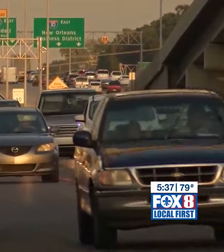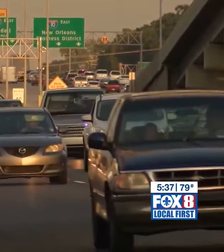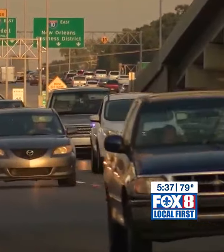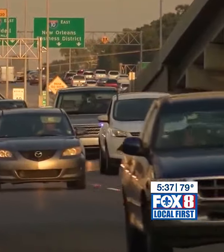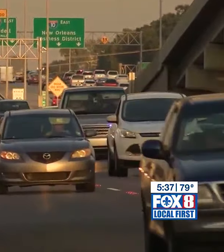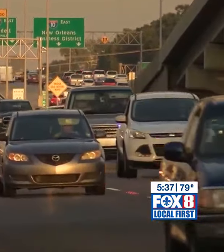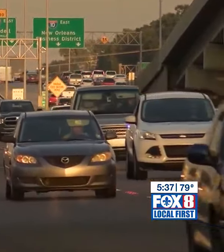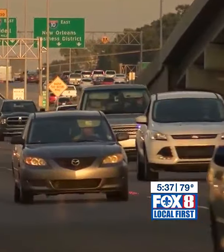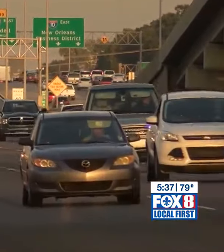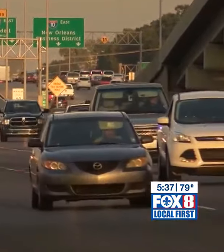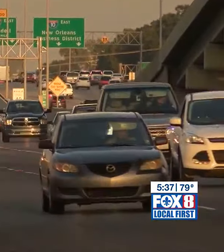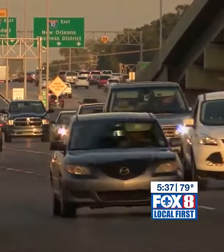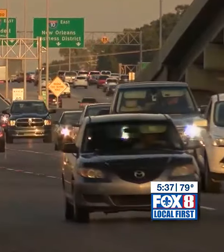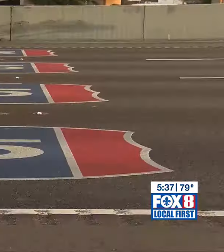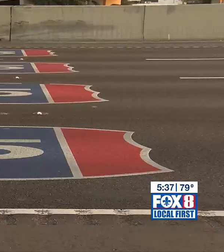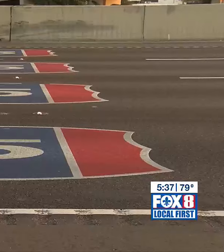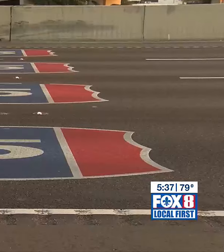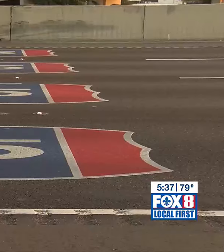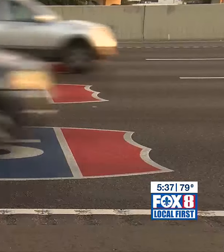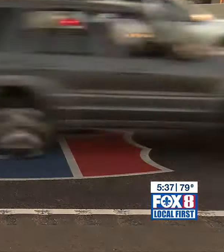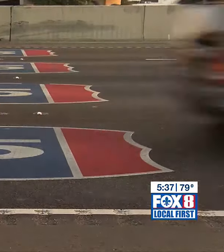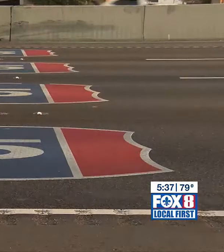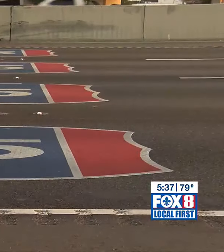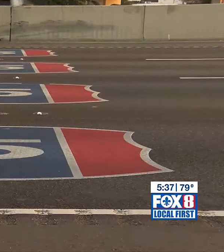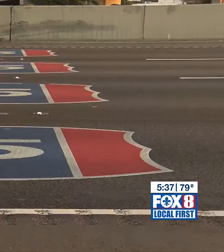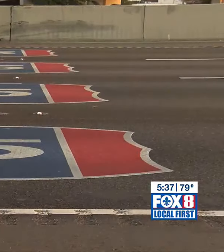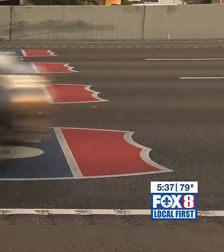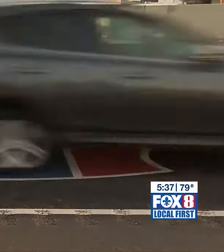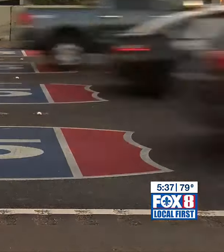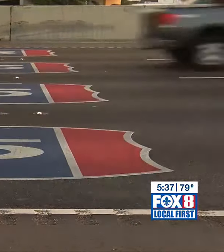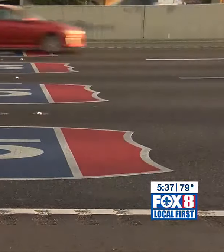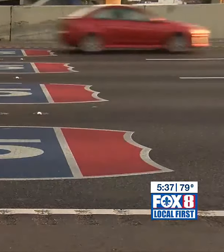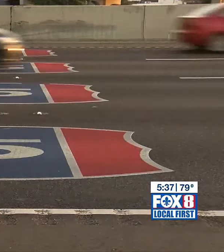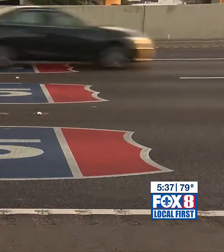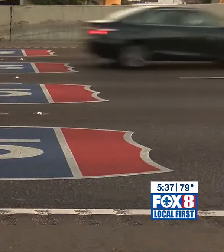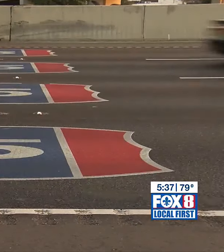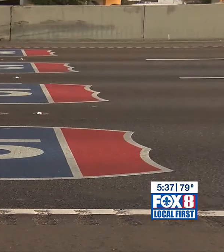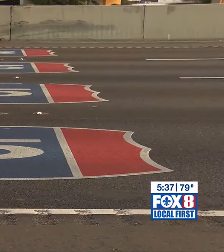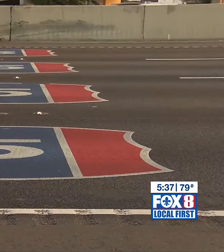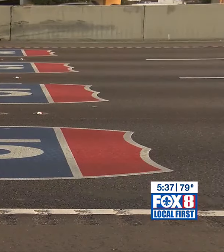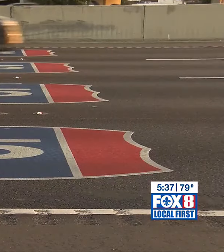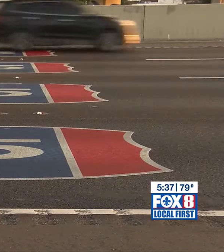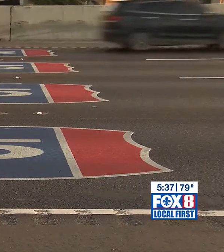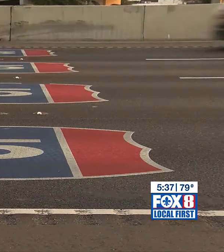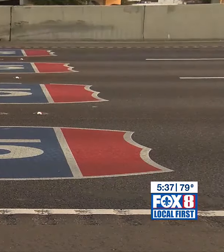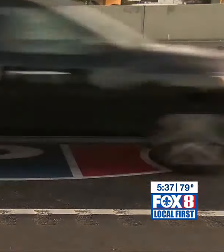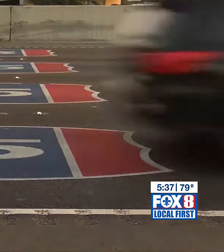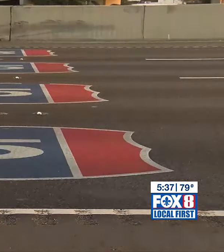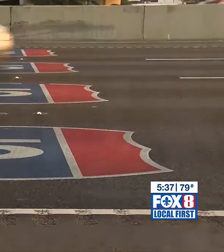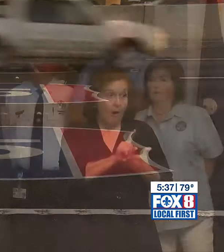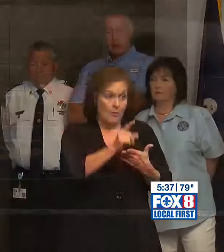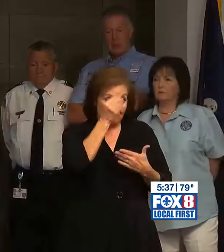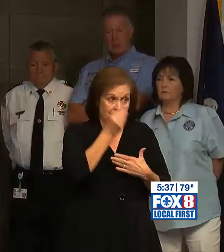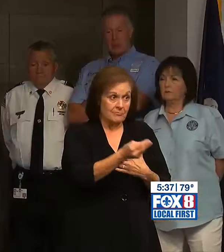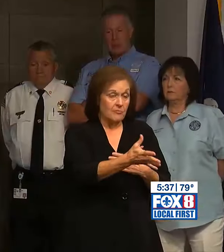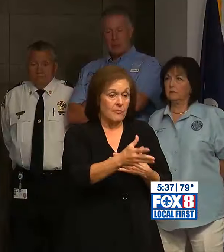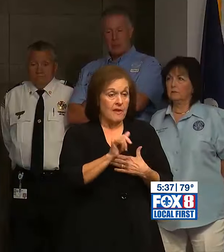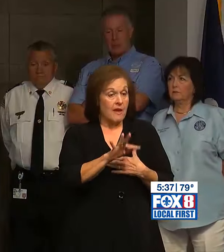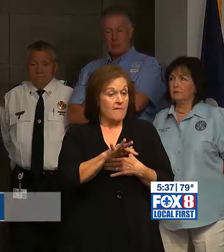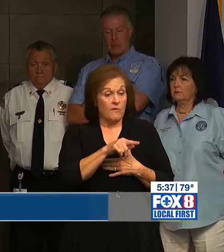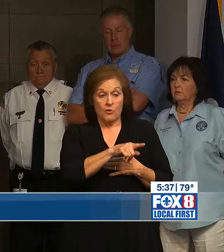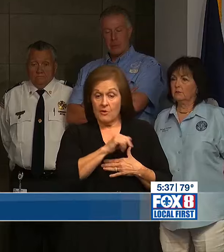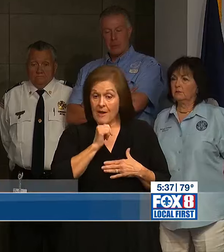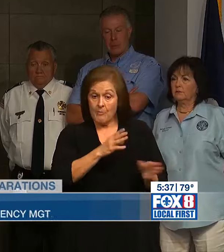turn all interstate lanes one way for evacuations. You get maybe less than 72 hours notice. If you're